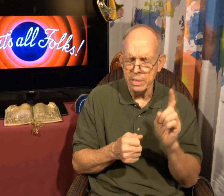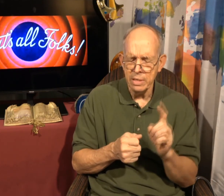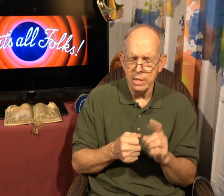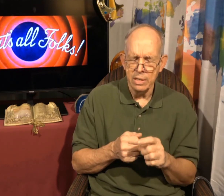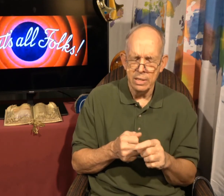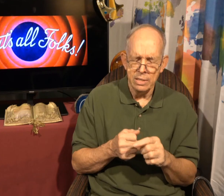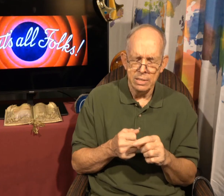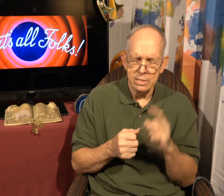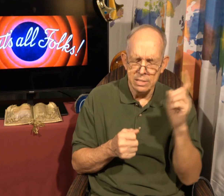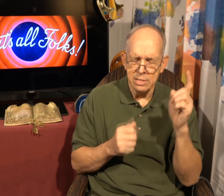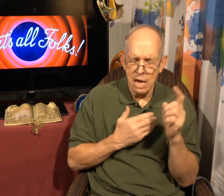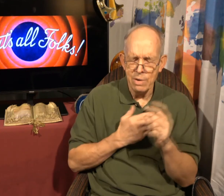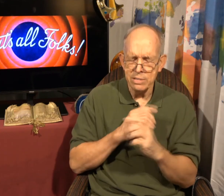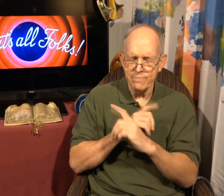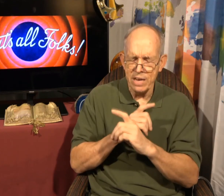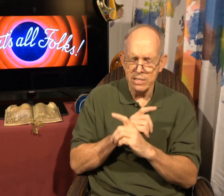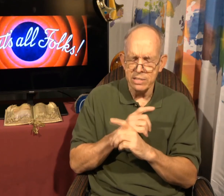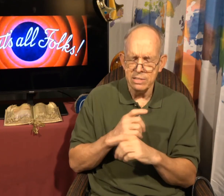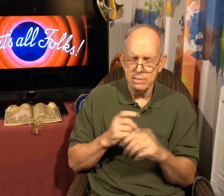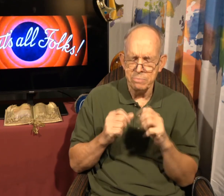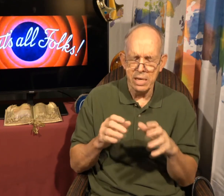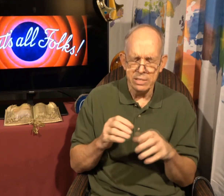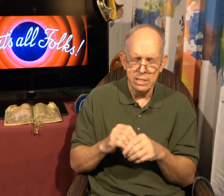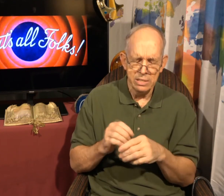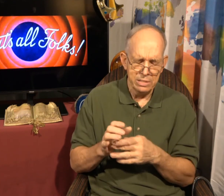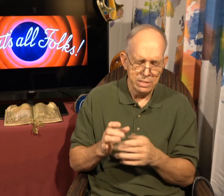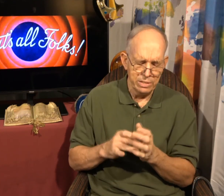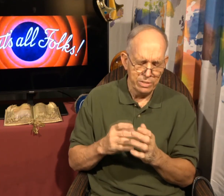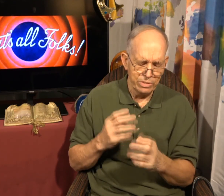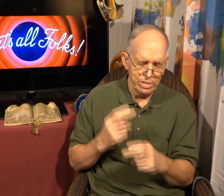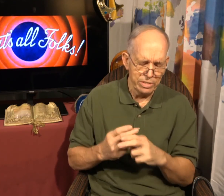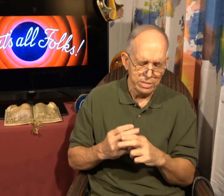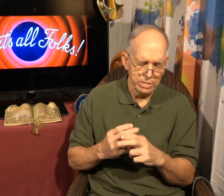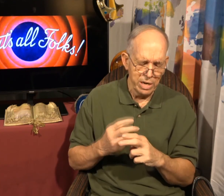Say one to the Lord and hide to him.